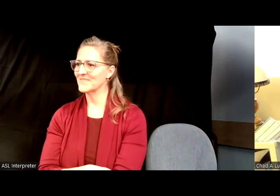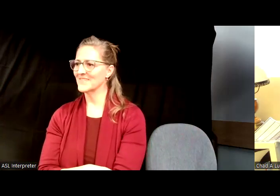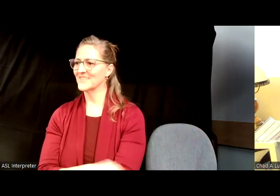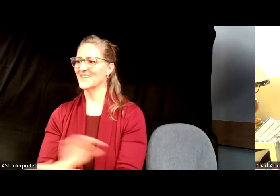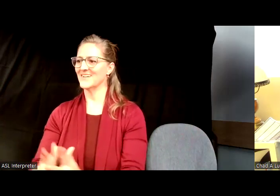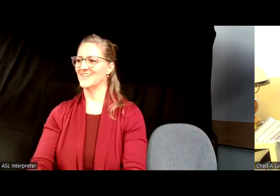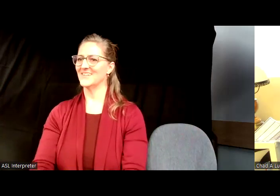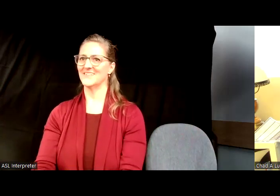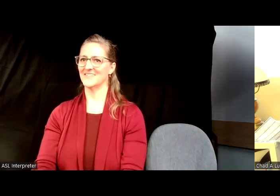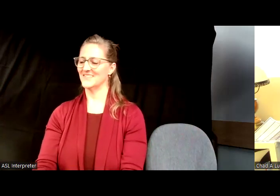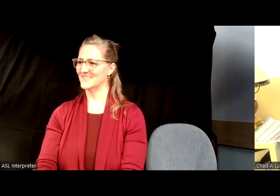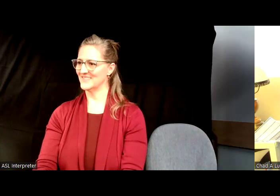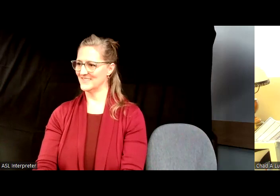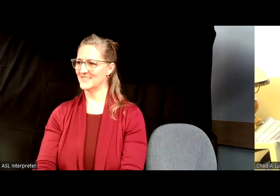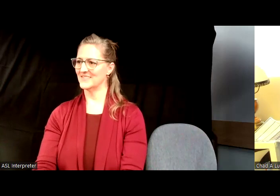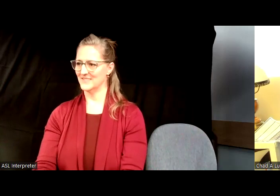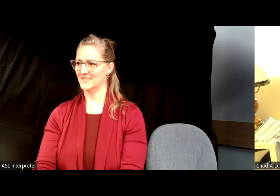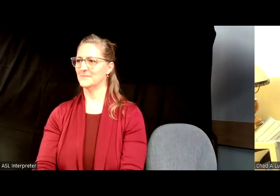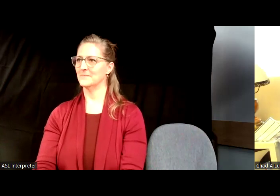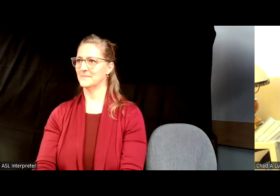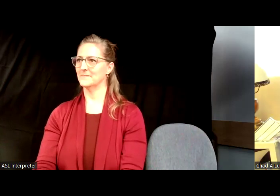Just letting you know, people on Zoom, there's no audio anymore.